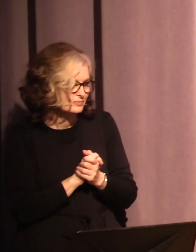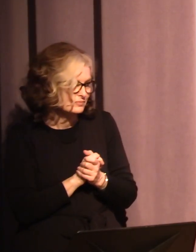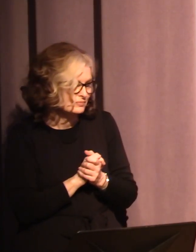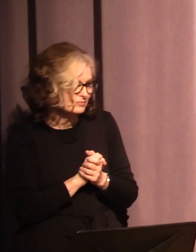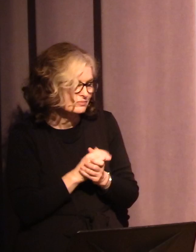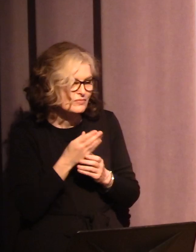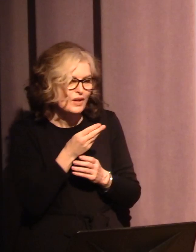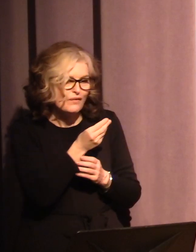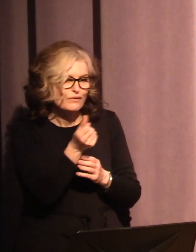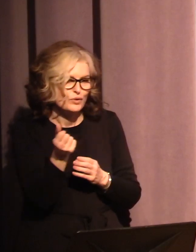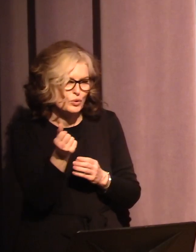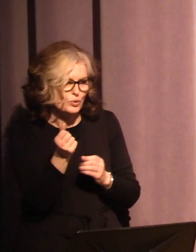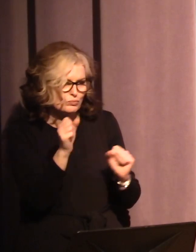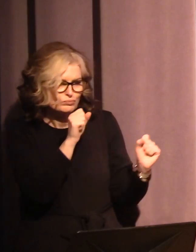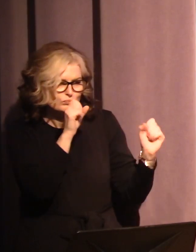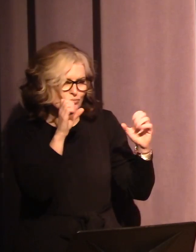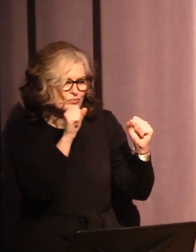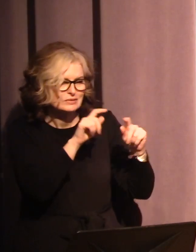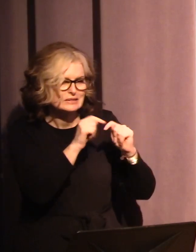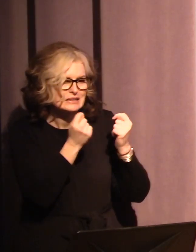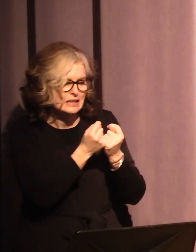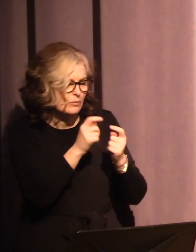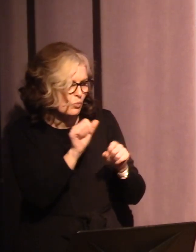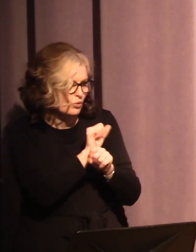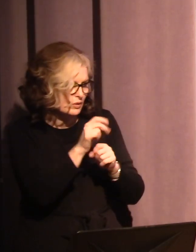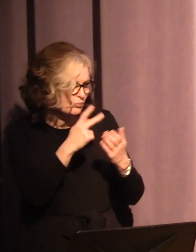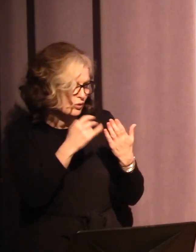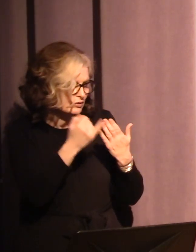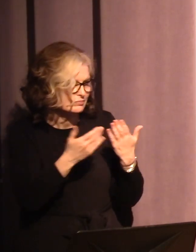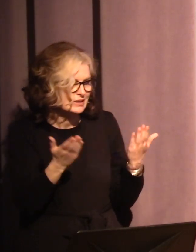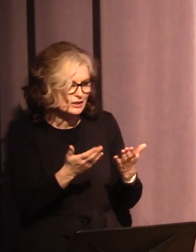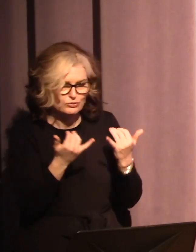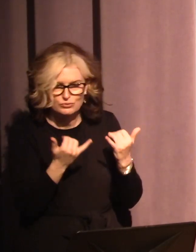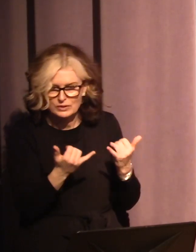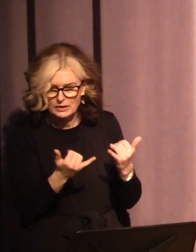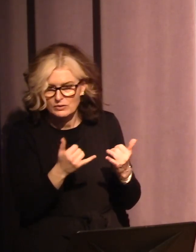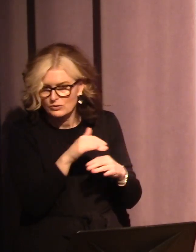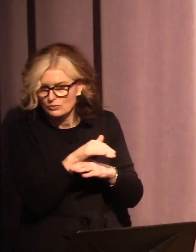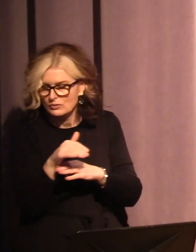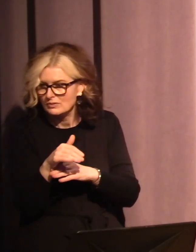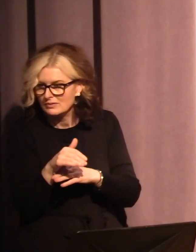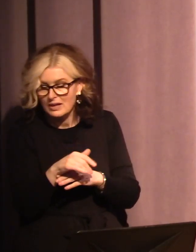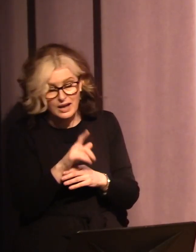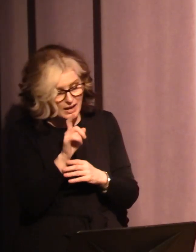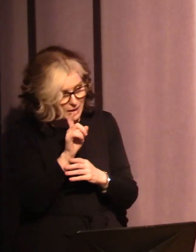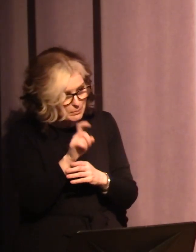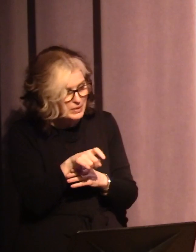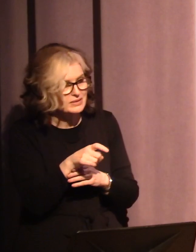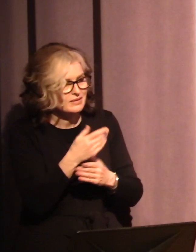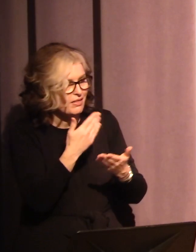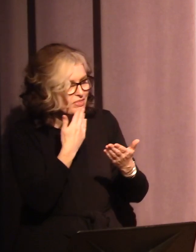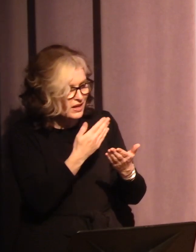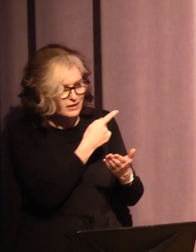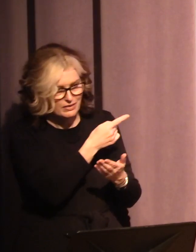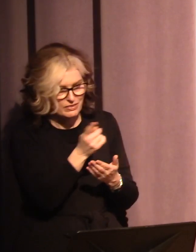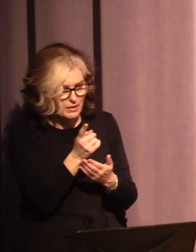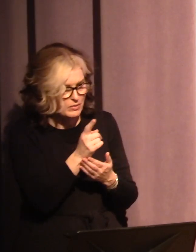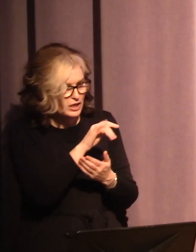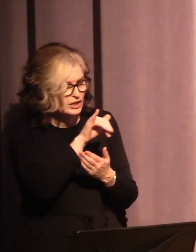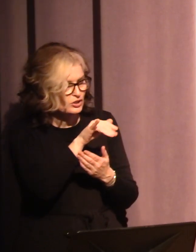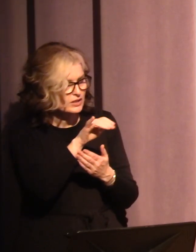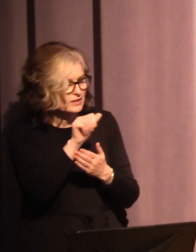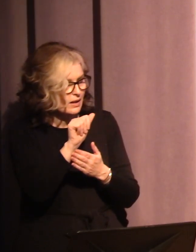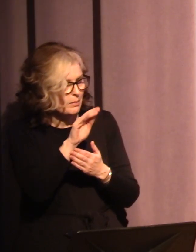A few of the incredible team that worked on this project are here with us tonight, and I would be remiss if I didn't thank them. Jessica